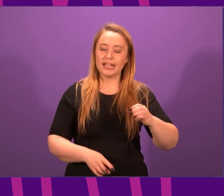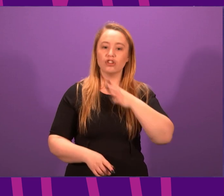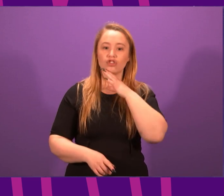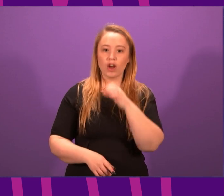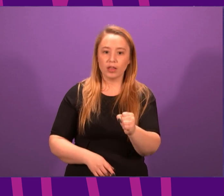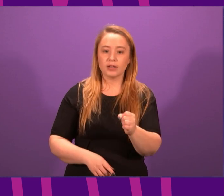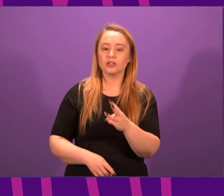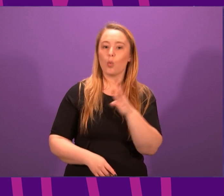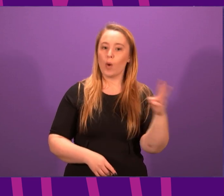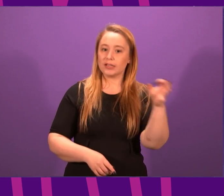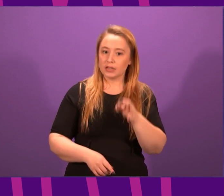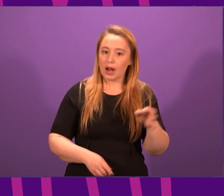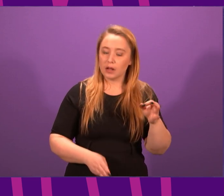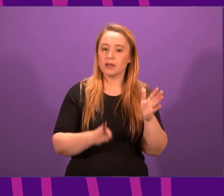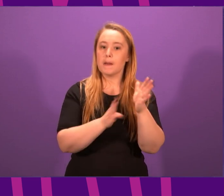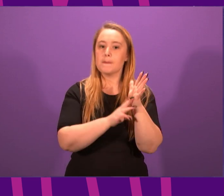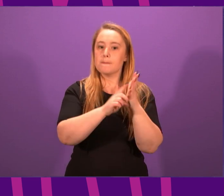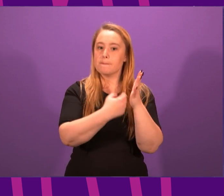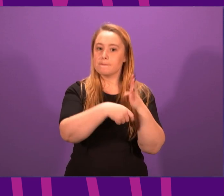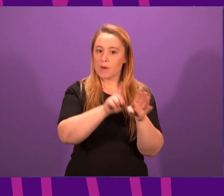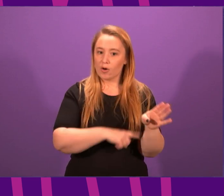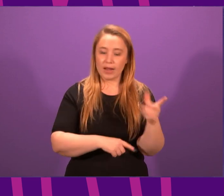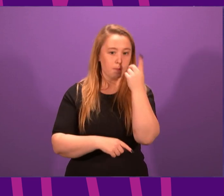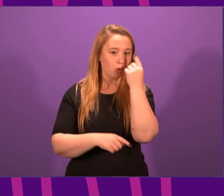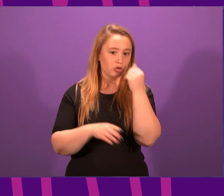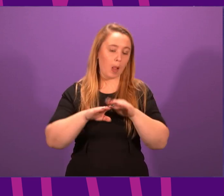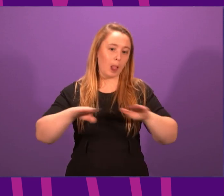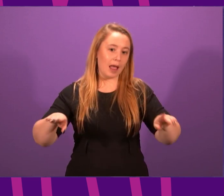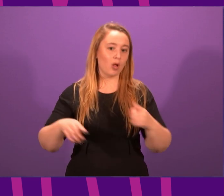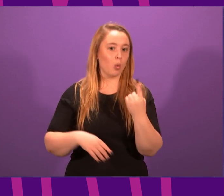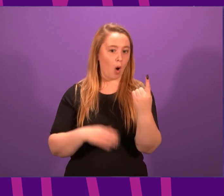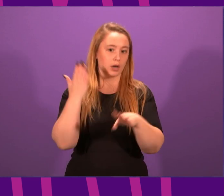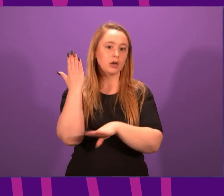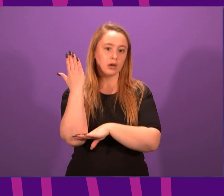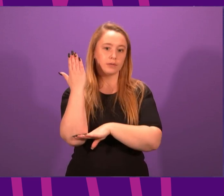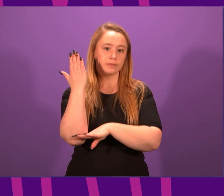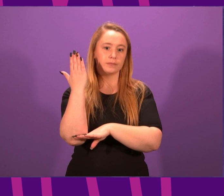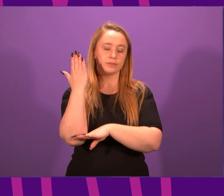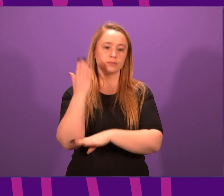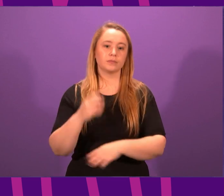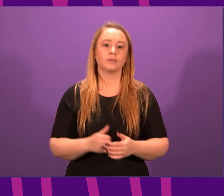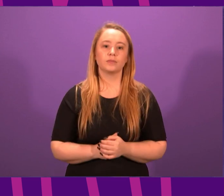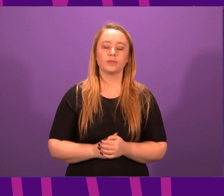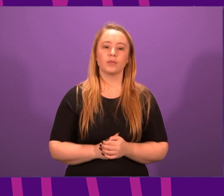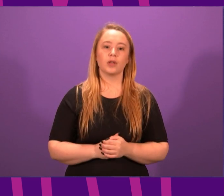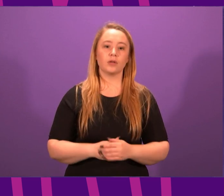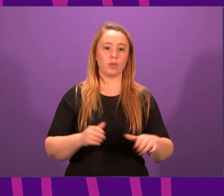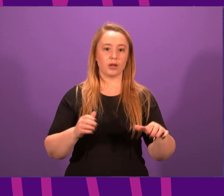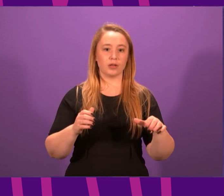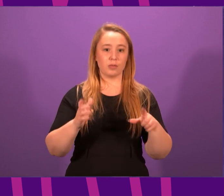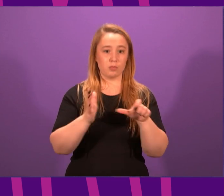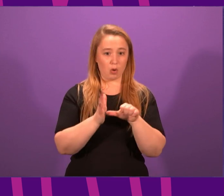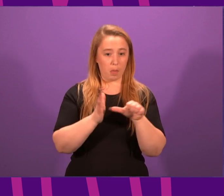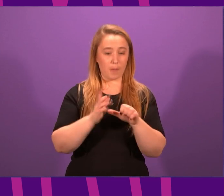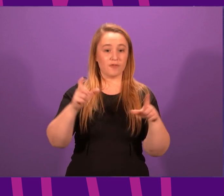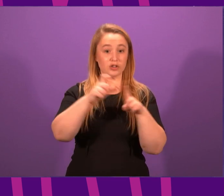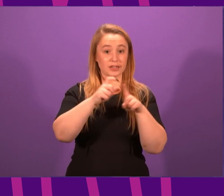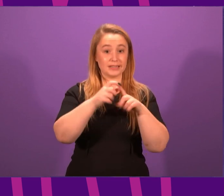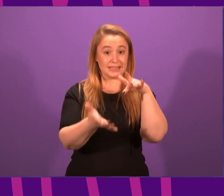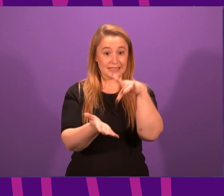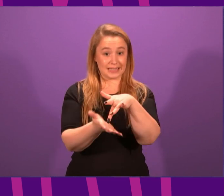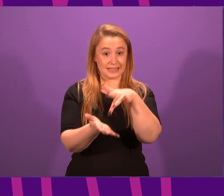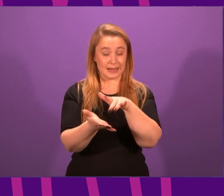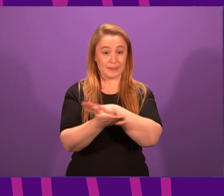Western Isles and Murray might go to level one. Less positively, we believe that the escalating situation in Dundee City makes